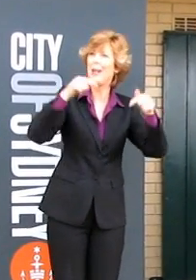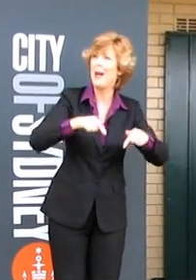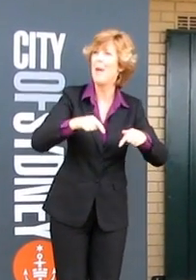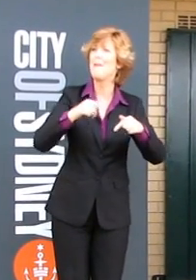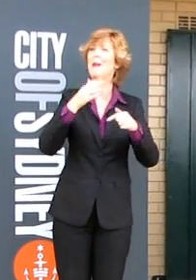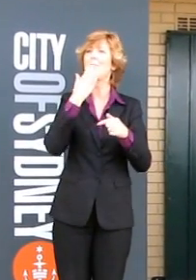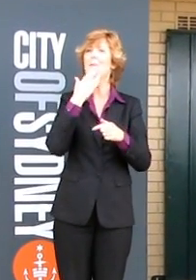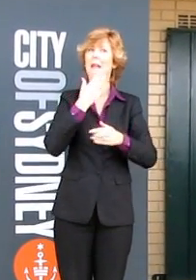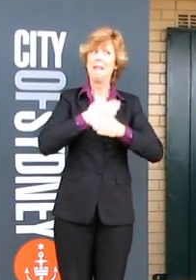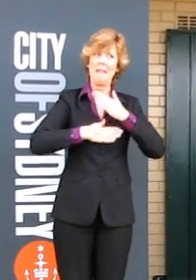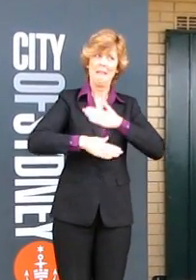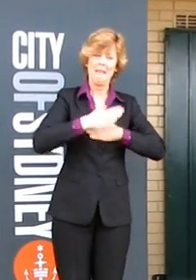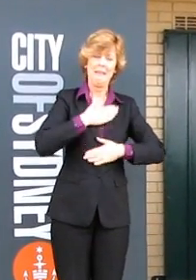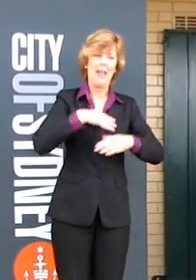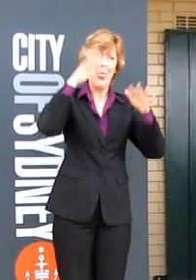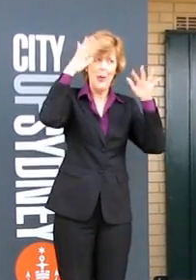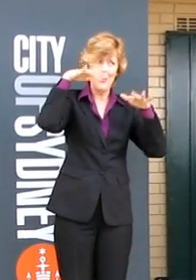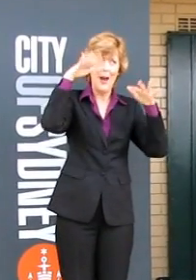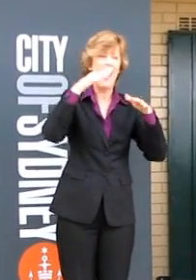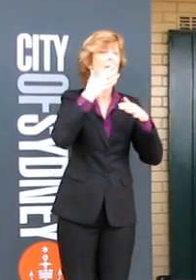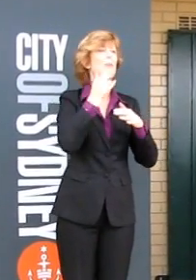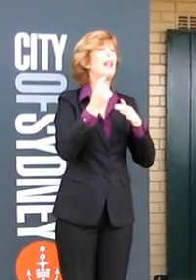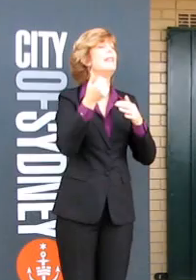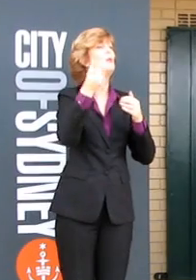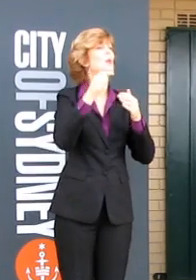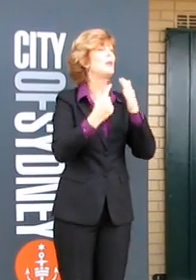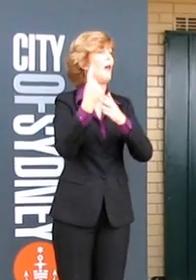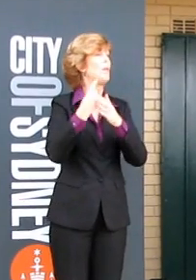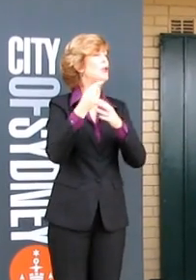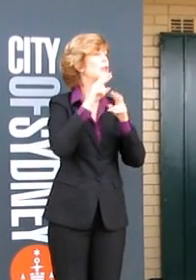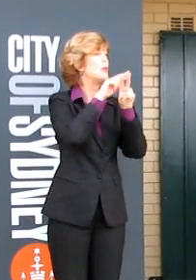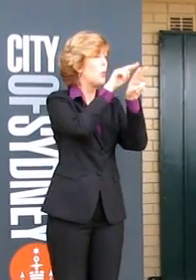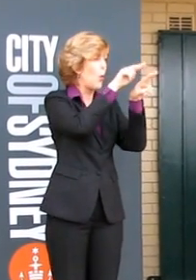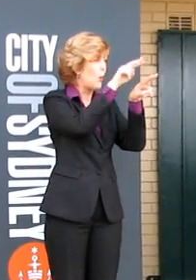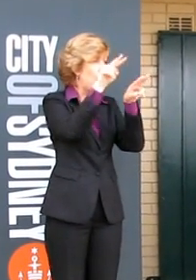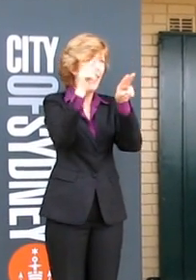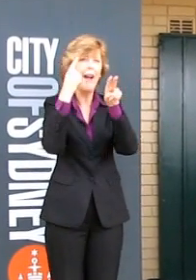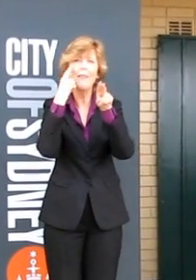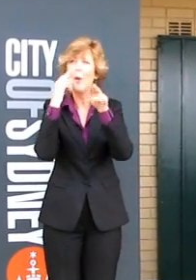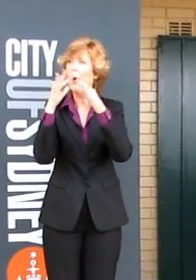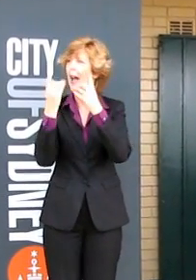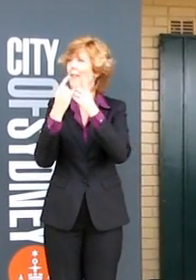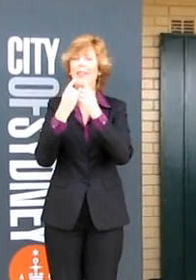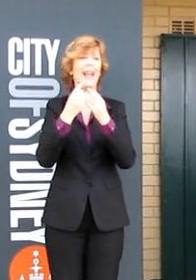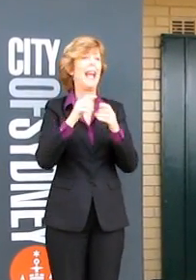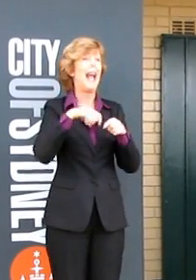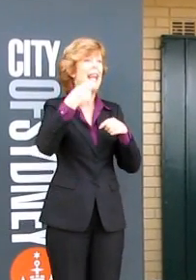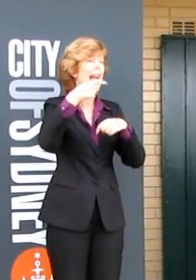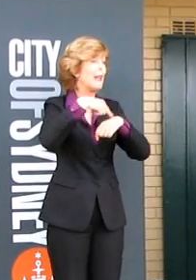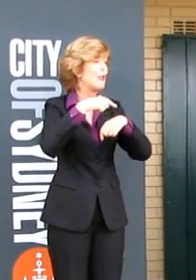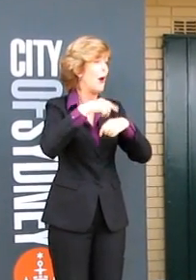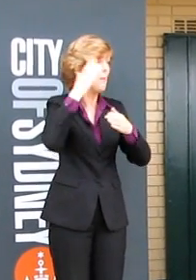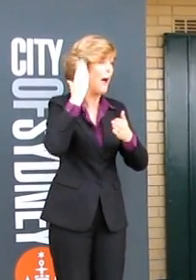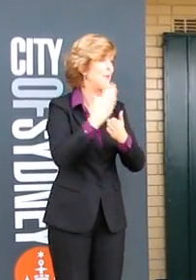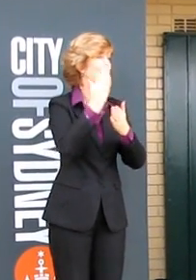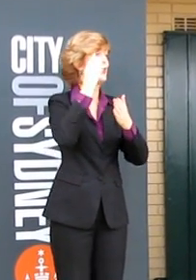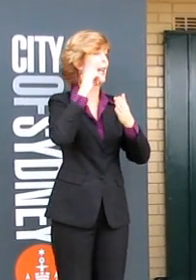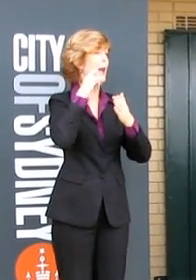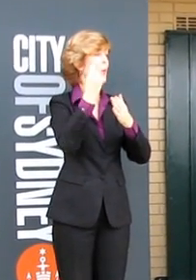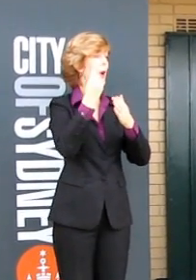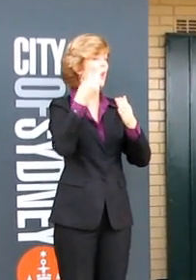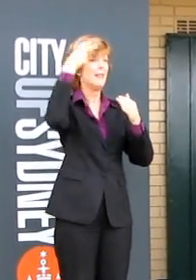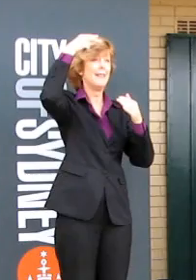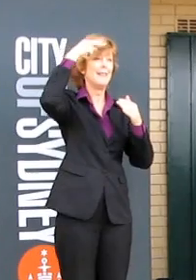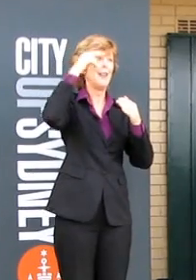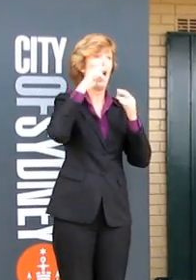and please take the opportunity to walk around and see all the facilities, and the next time we'll see you officially, we'll be actually all diving into the